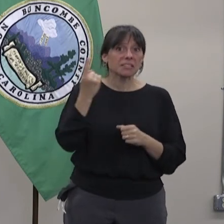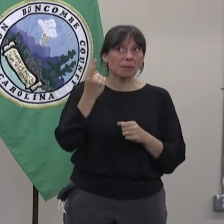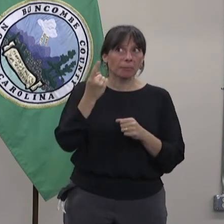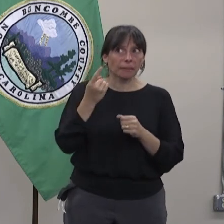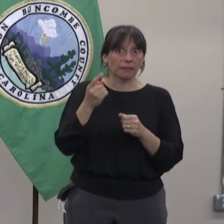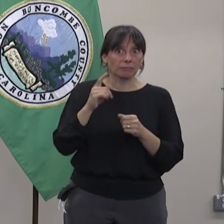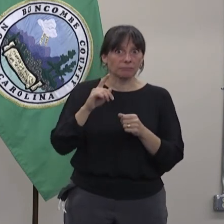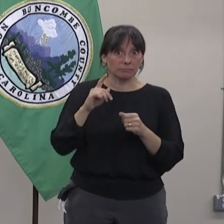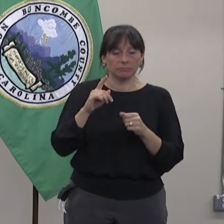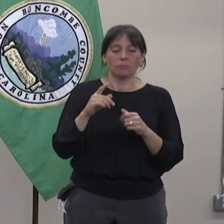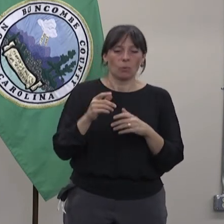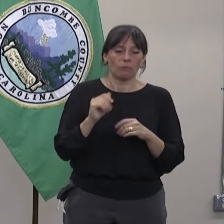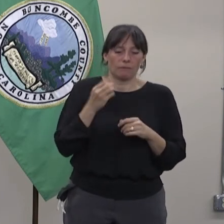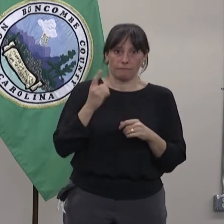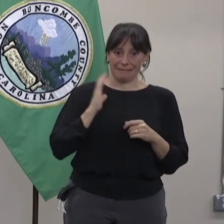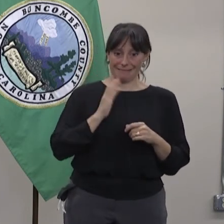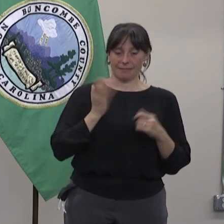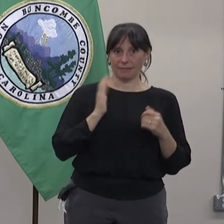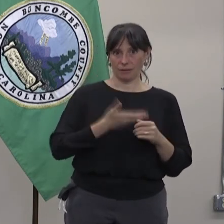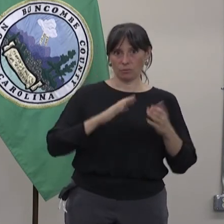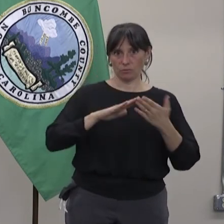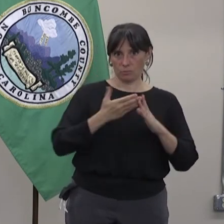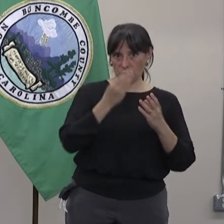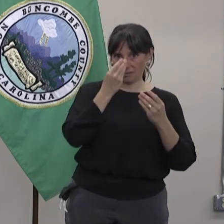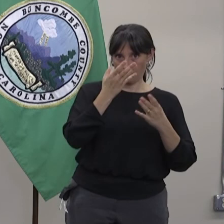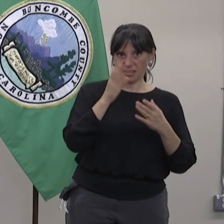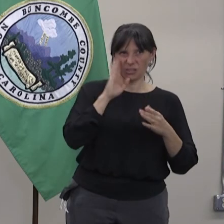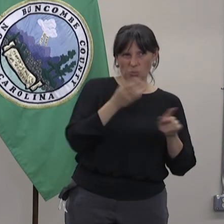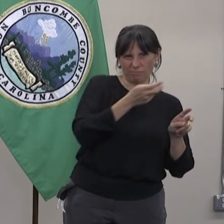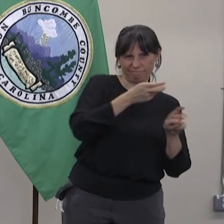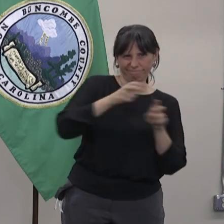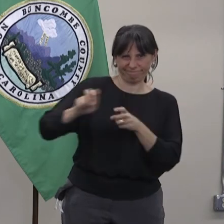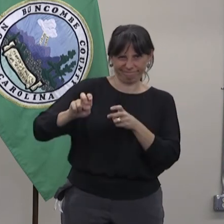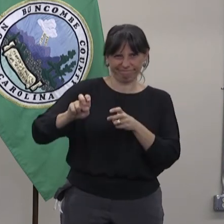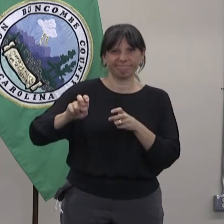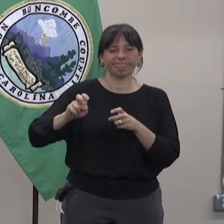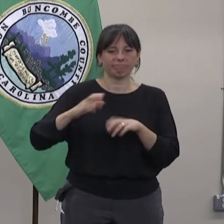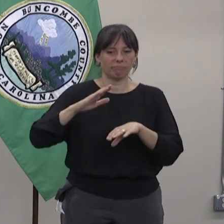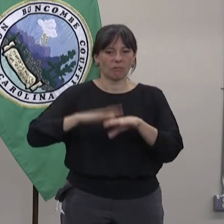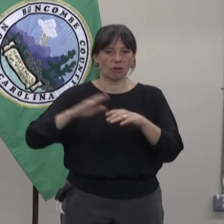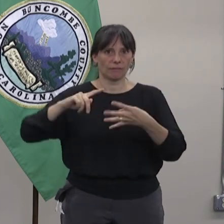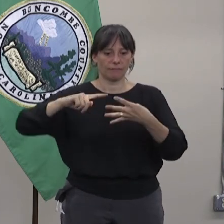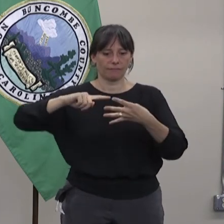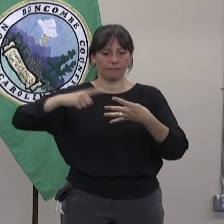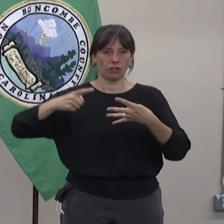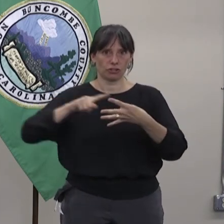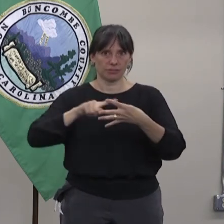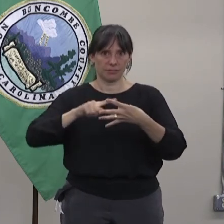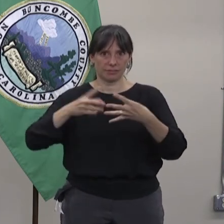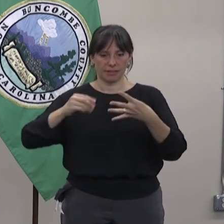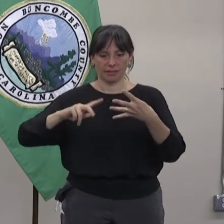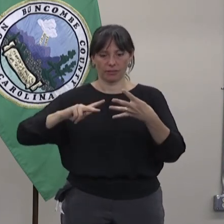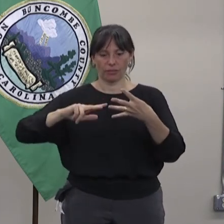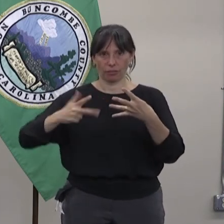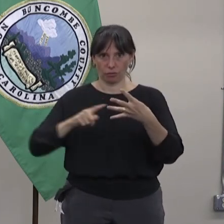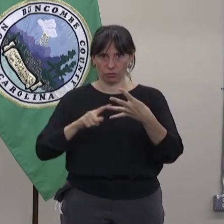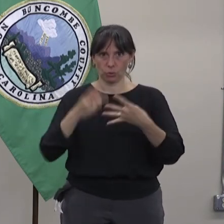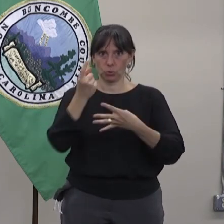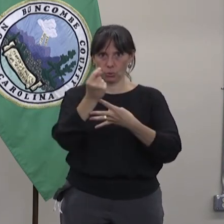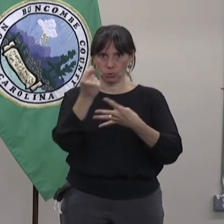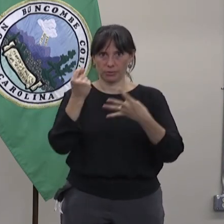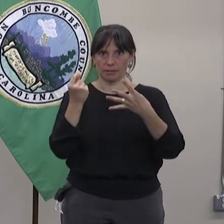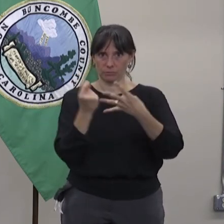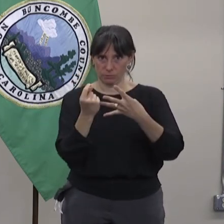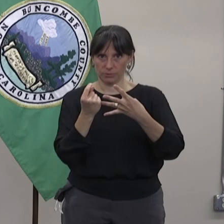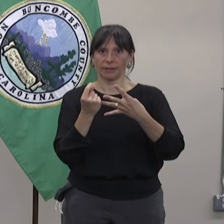will now be provided at the Board of Commissioners pre-meetings that happen on the first and third Tuesdays of